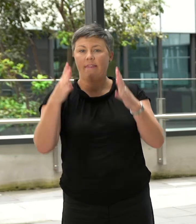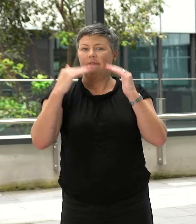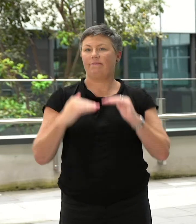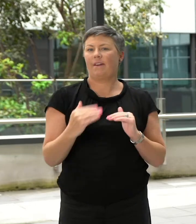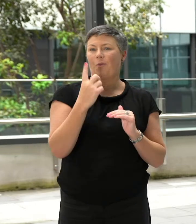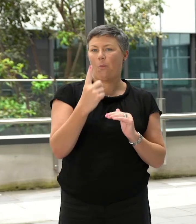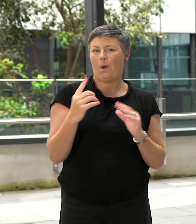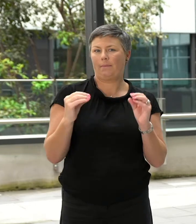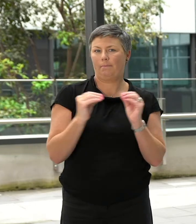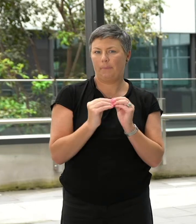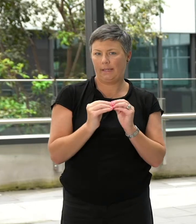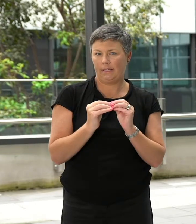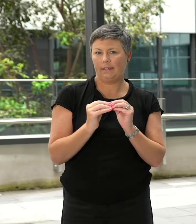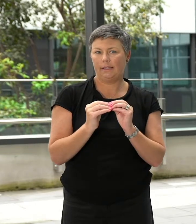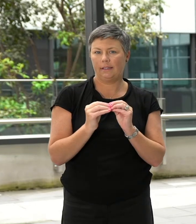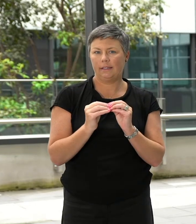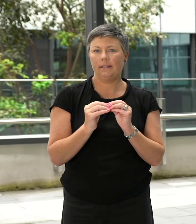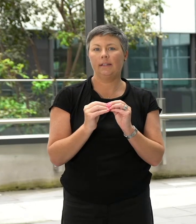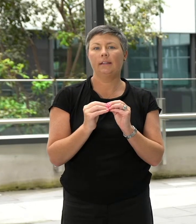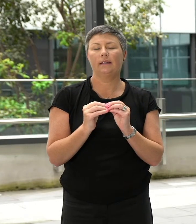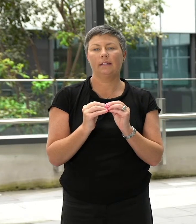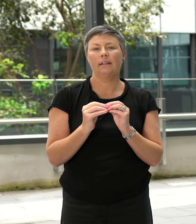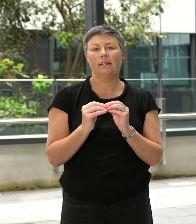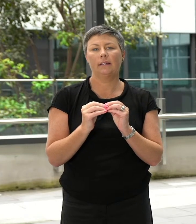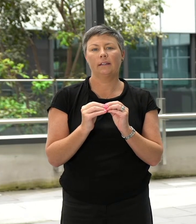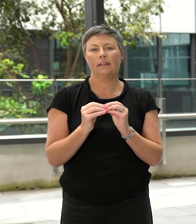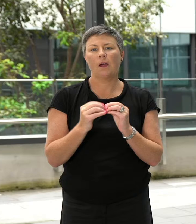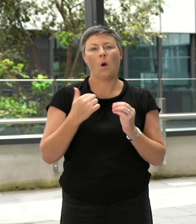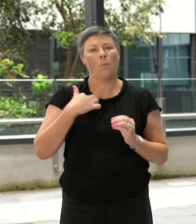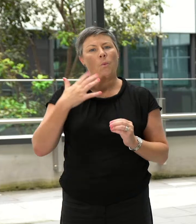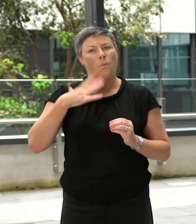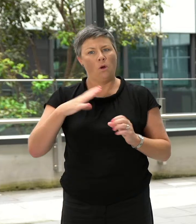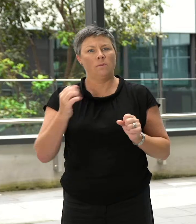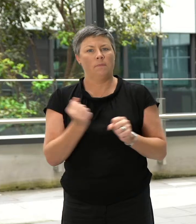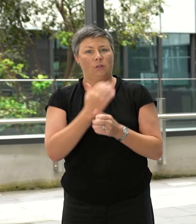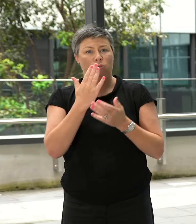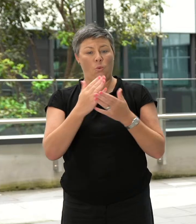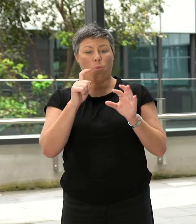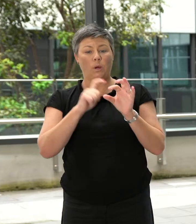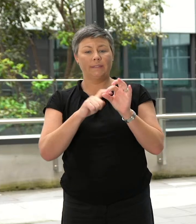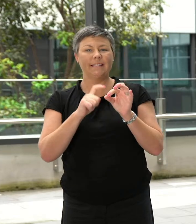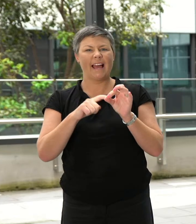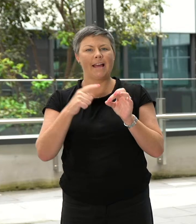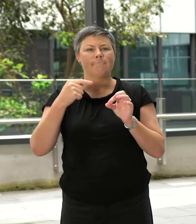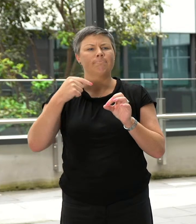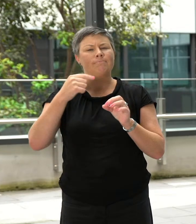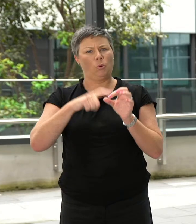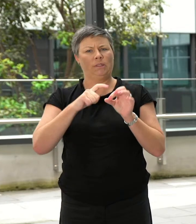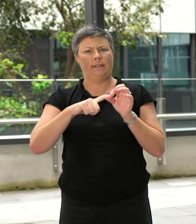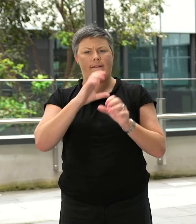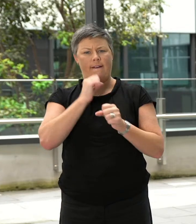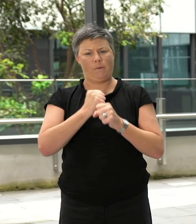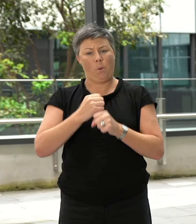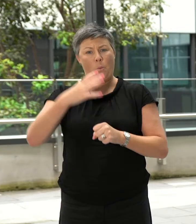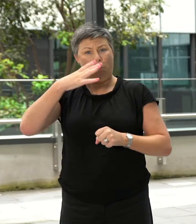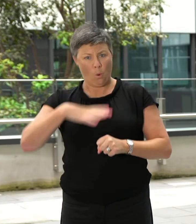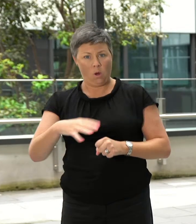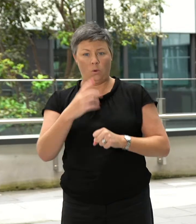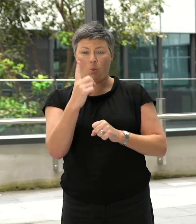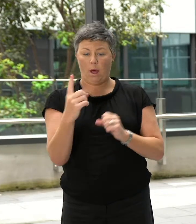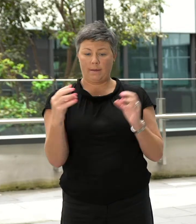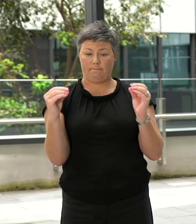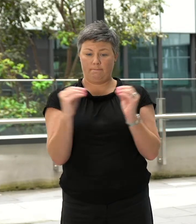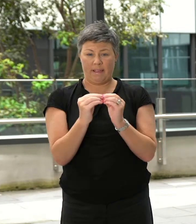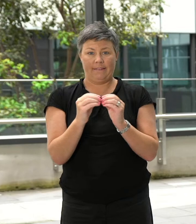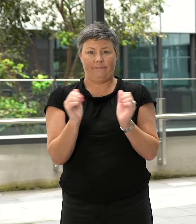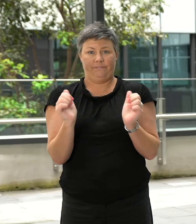the state government's implementation of vaccination for 1B finish around mid-June. So